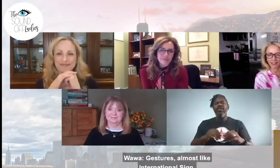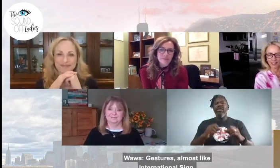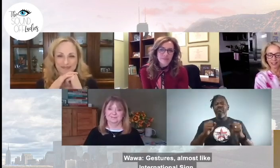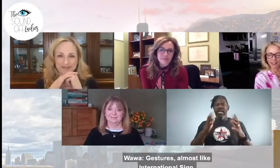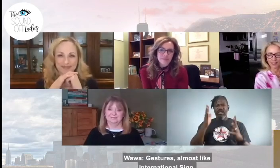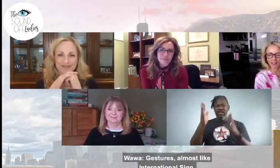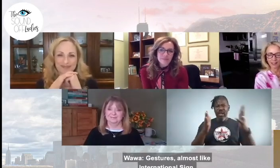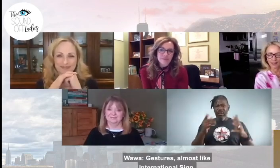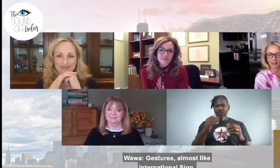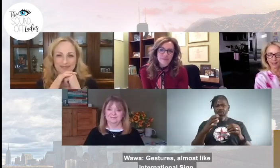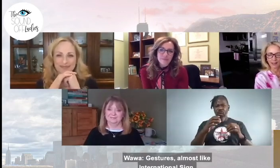international signs.